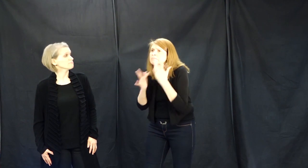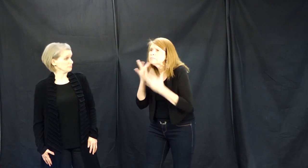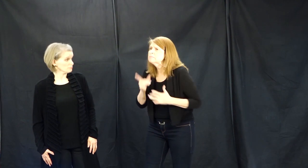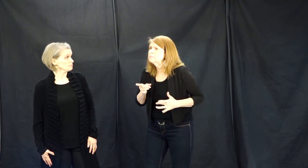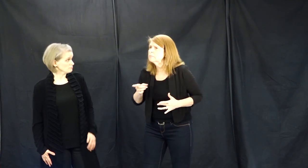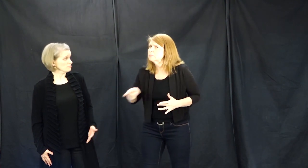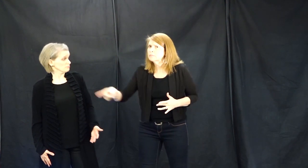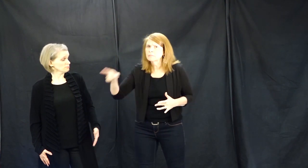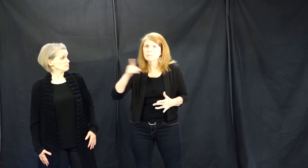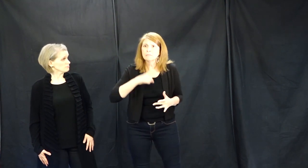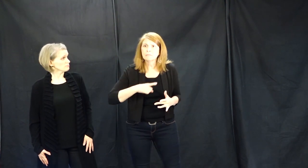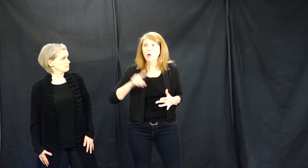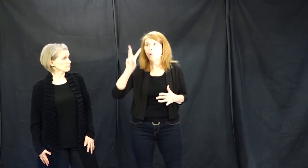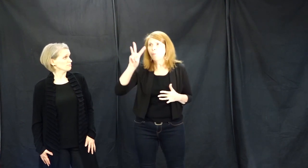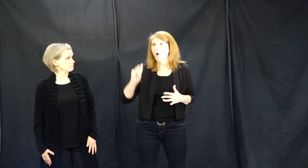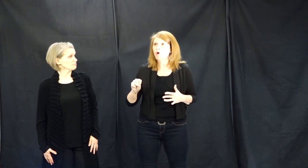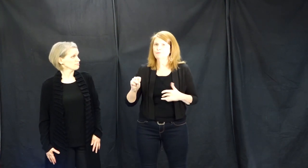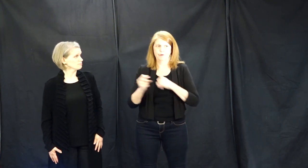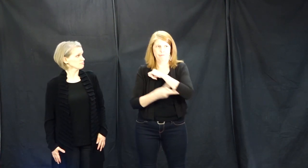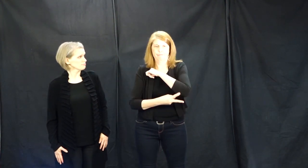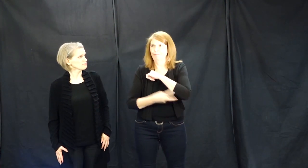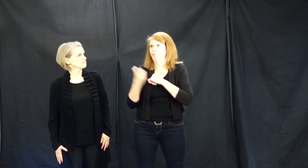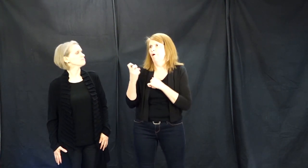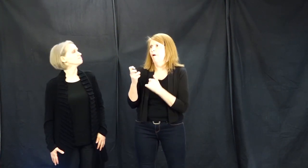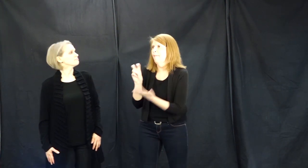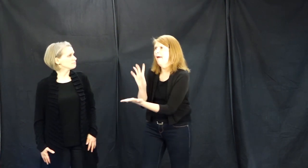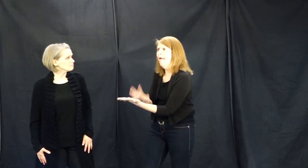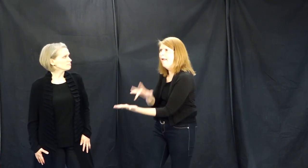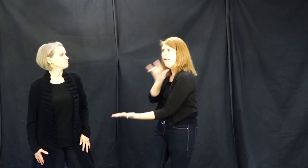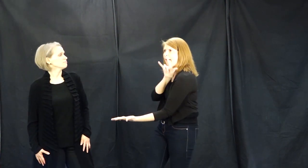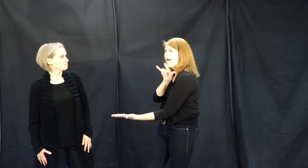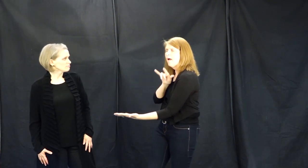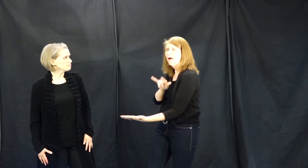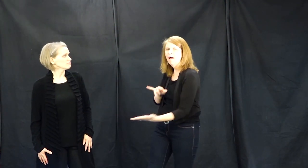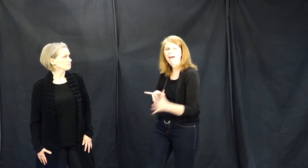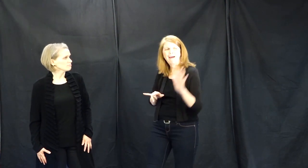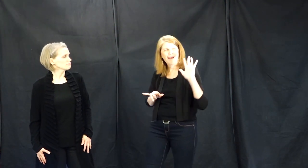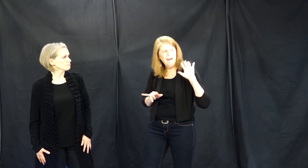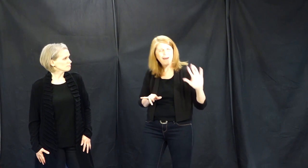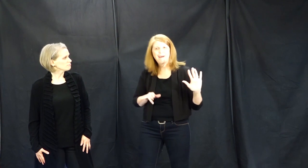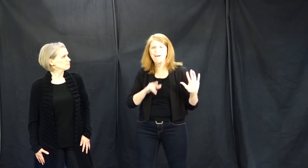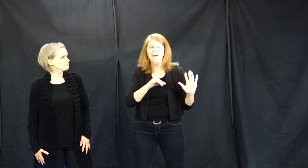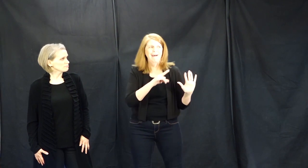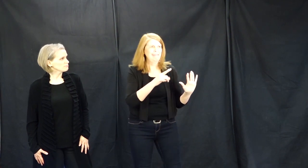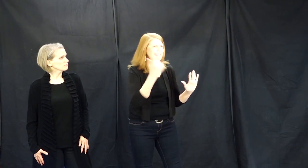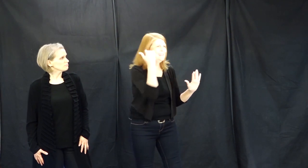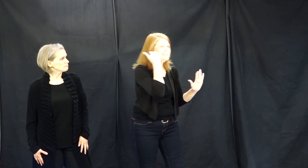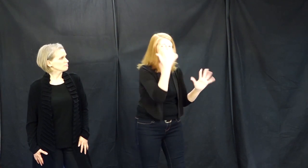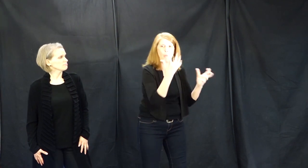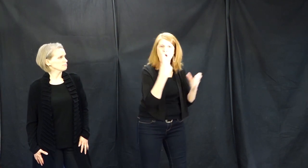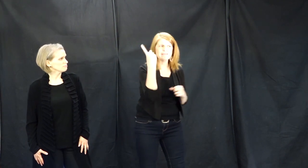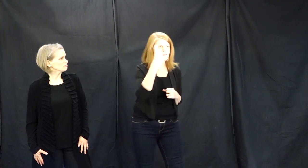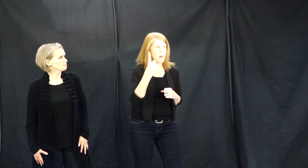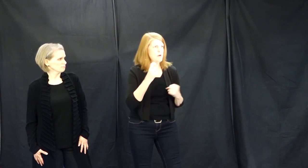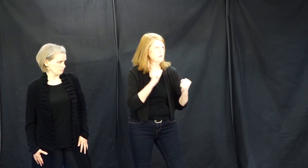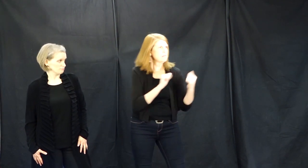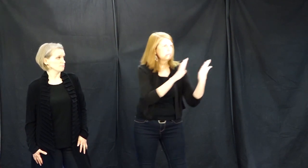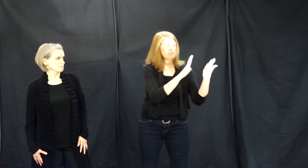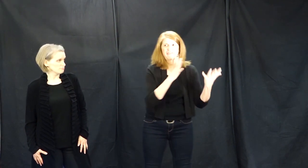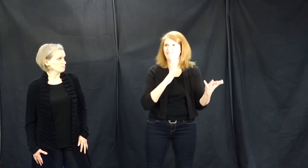ration as Wall Street robs them blind in search of chips to cash in. This prick is asking for someone to bring him to task. Somebody give me some